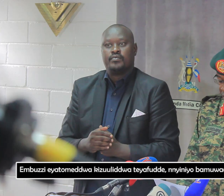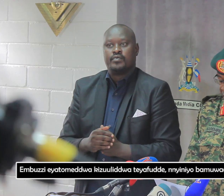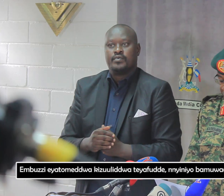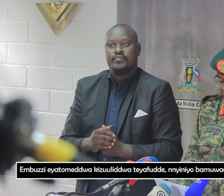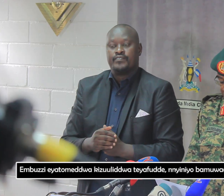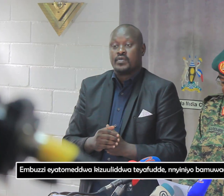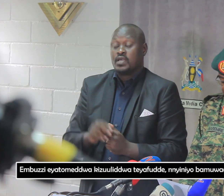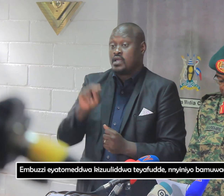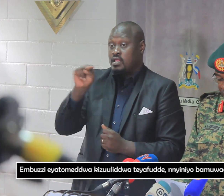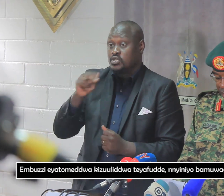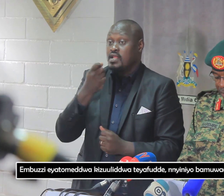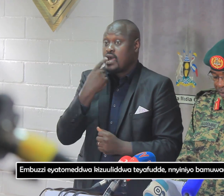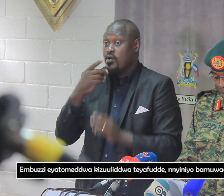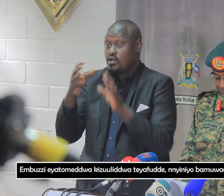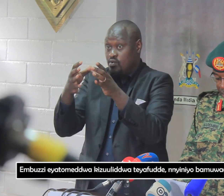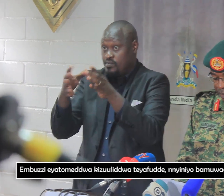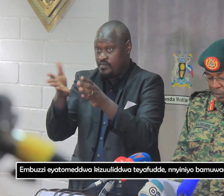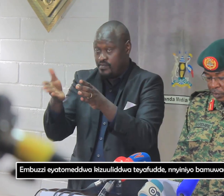National Drug Authority,